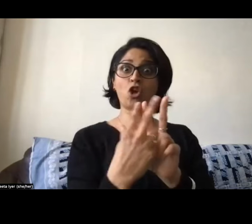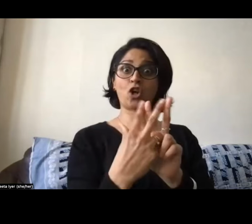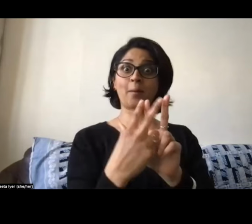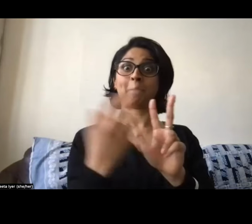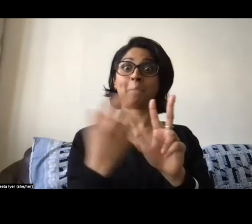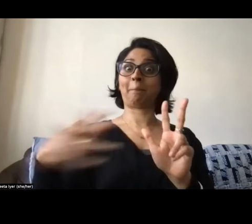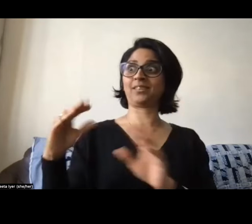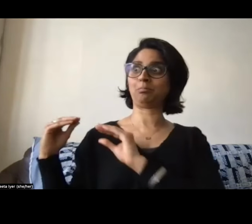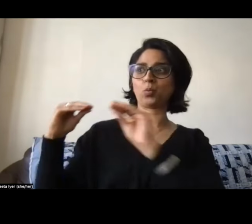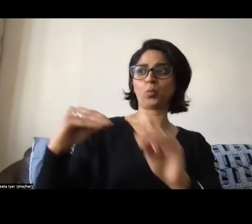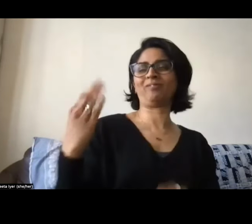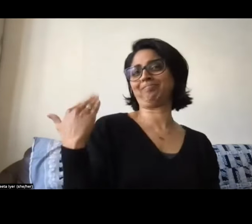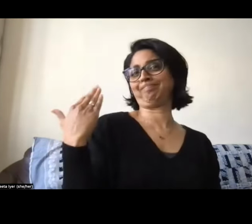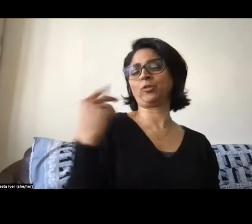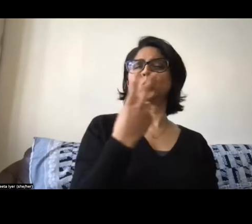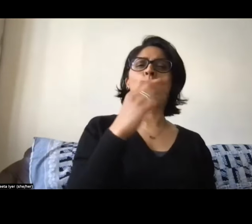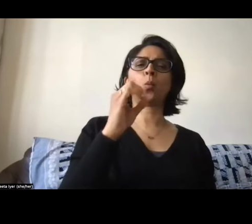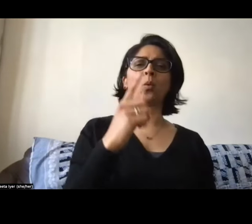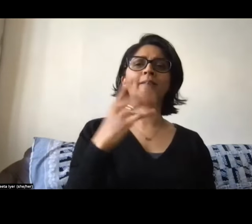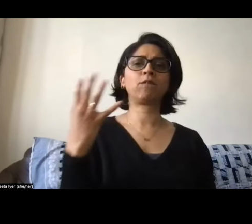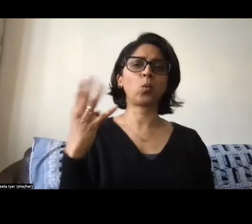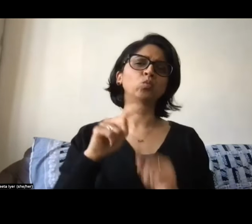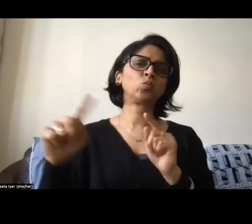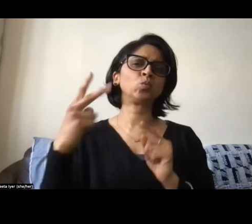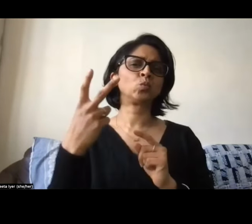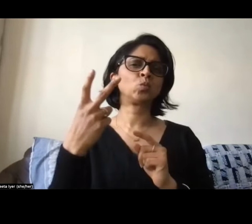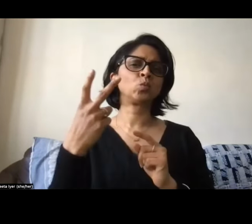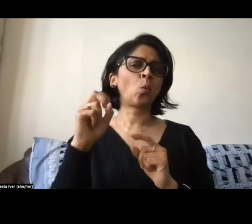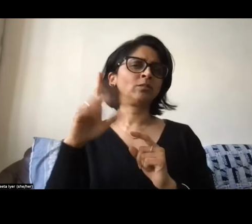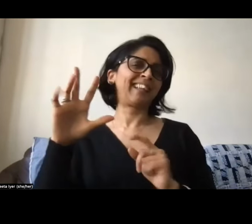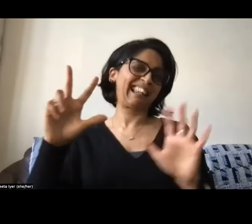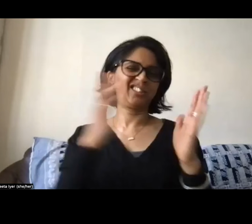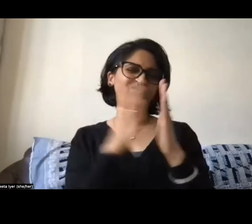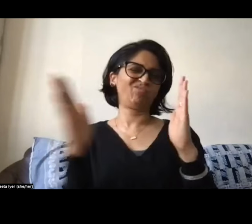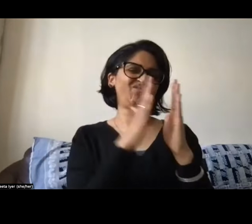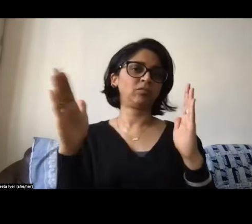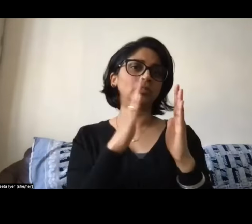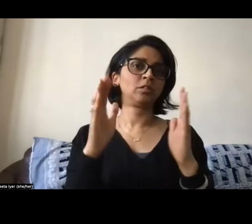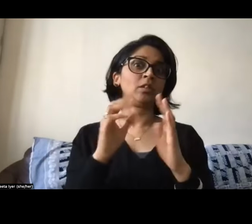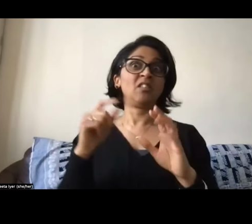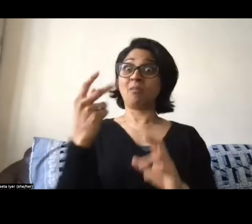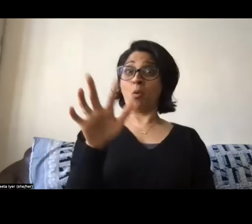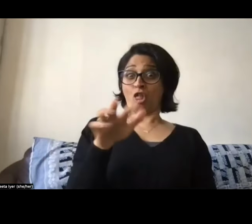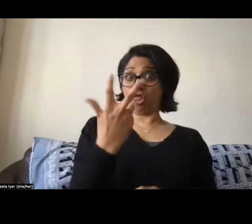based on a marriage visa, because they got married. 3 people moved fairly recently in 2014,